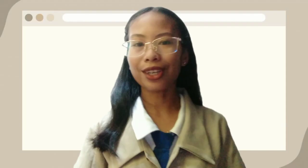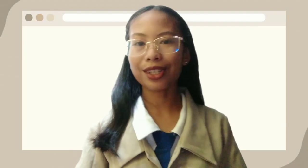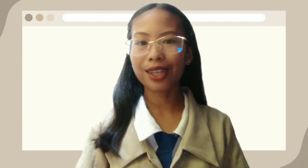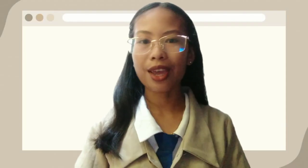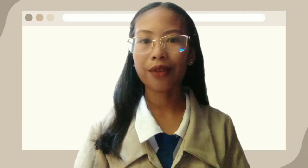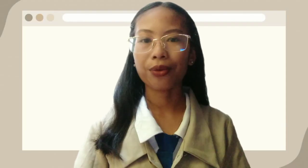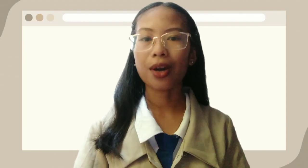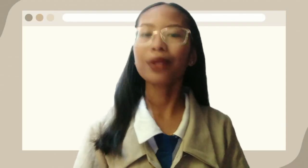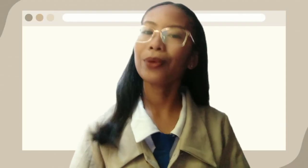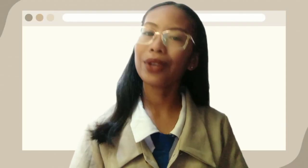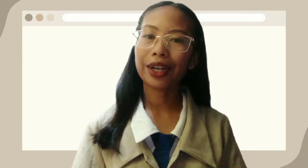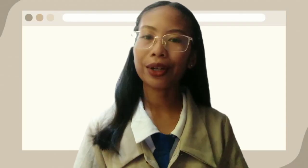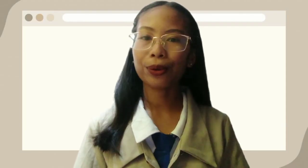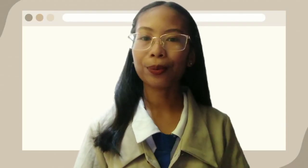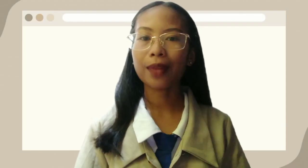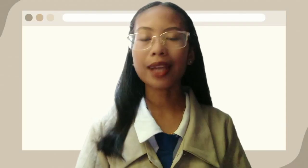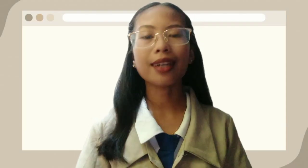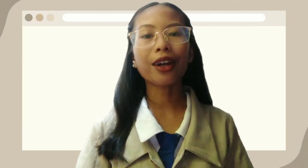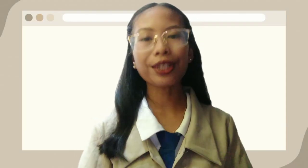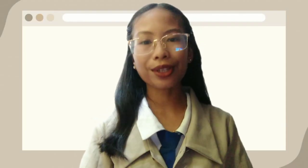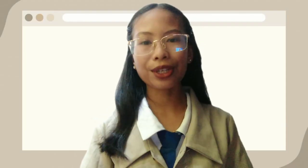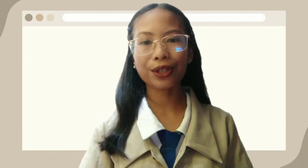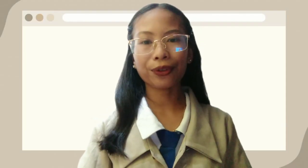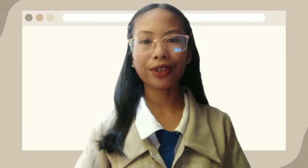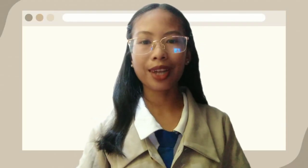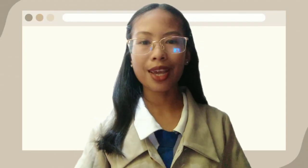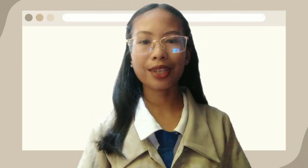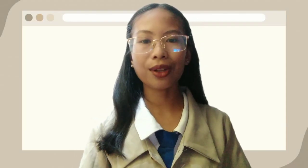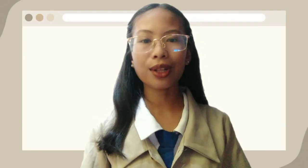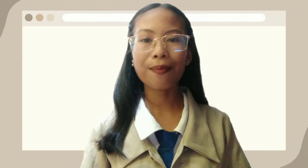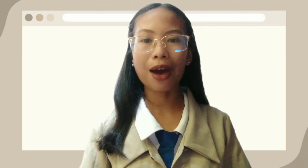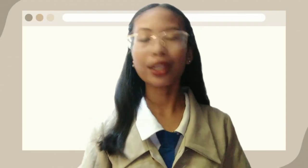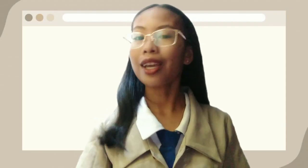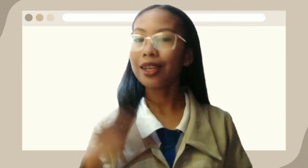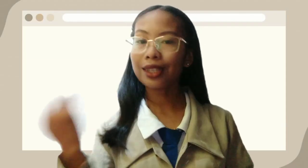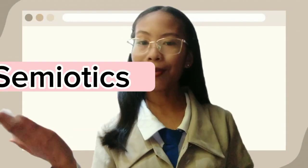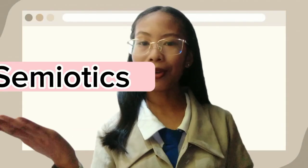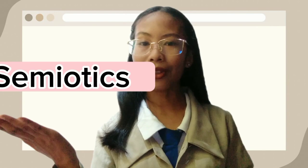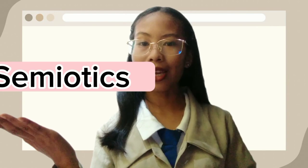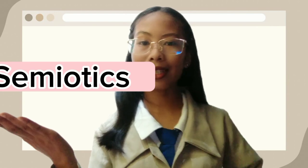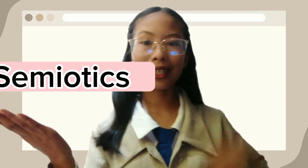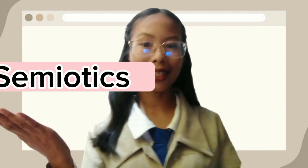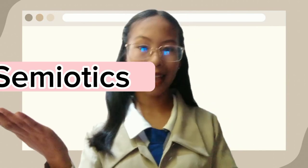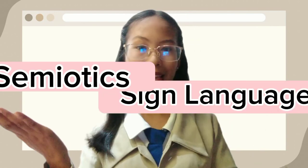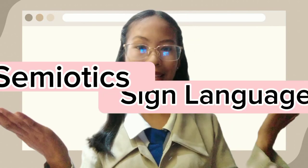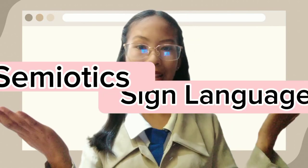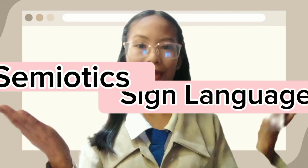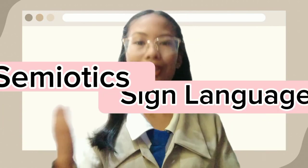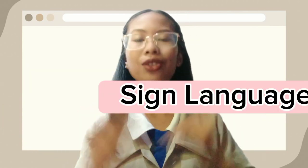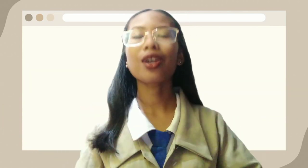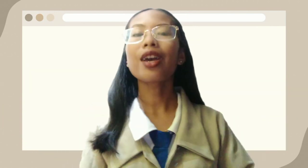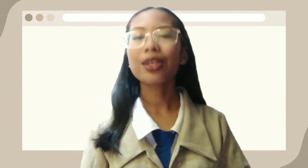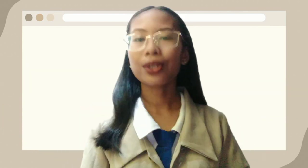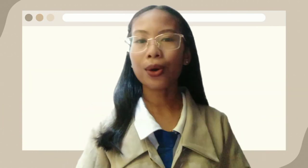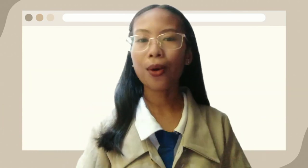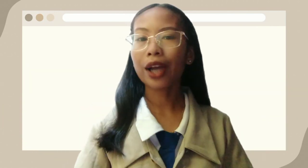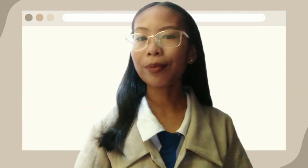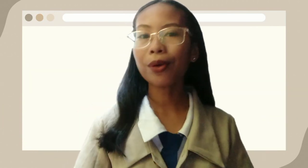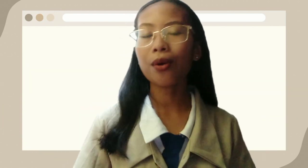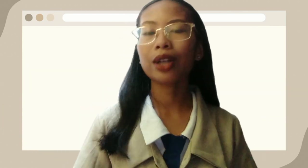Good day, everyone. We are the Group 9, and our discussion for today is all about semiotics in sign language. So, I am the one who